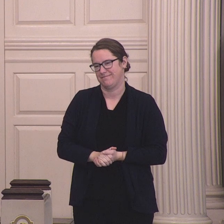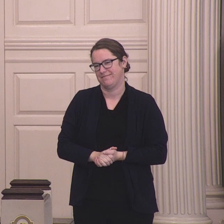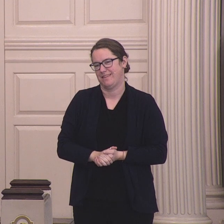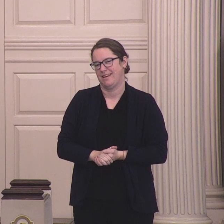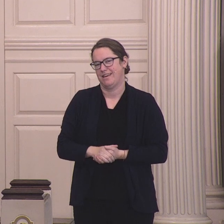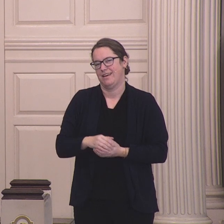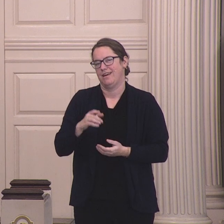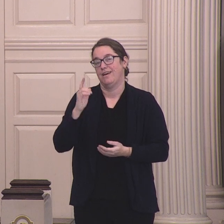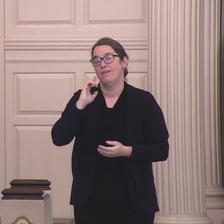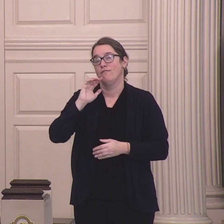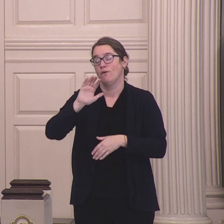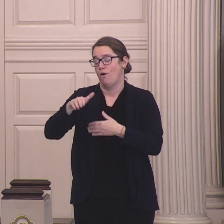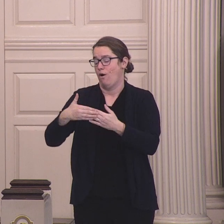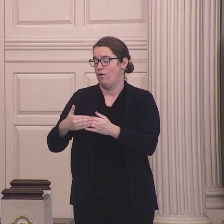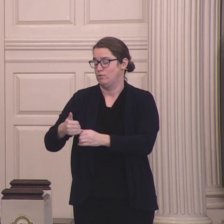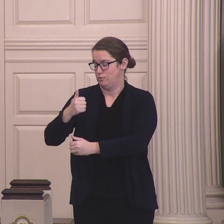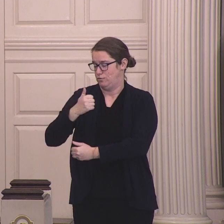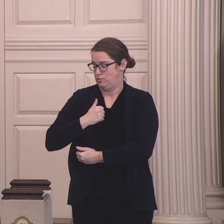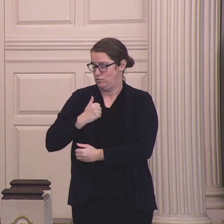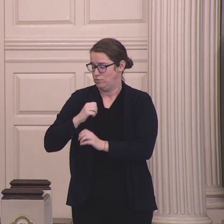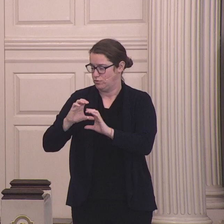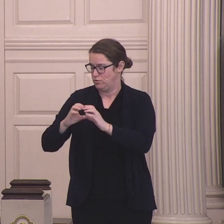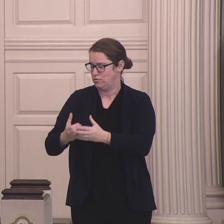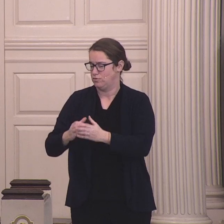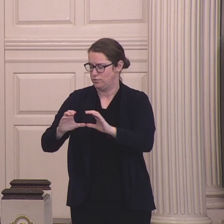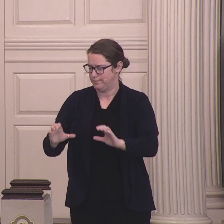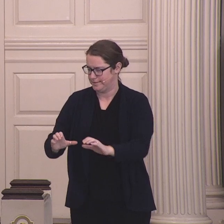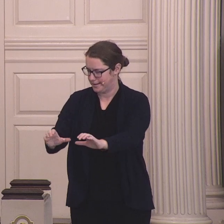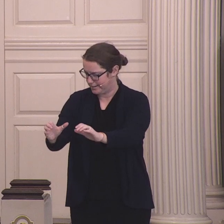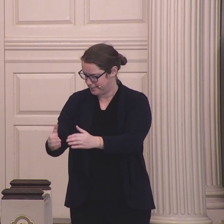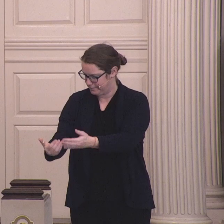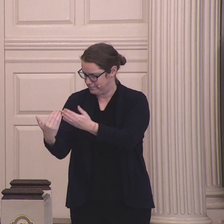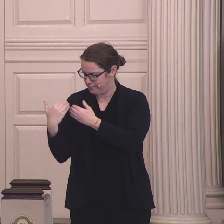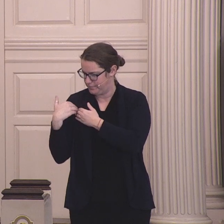For all the soldiers on active duty and the first responders,